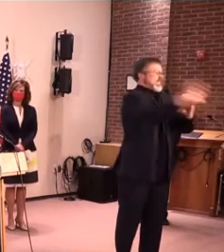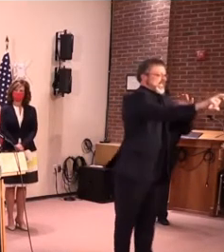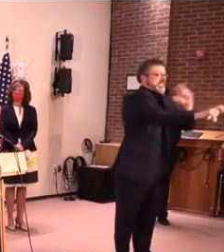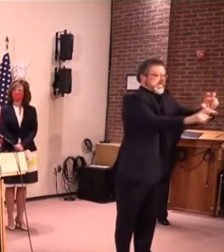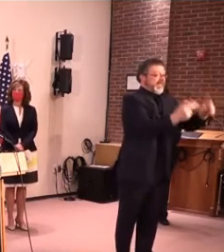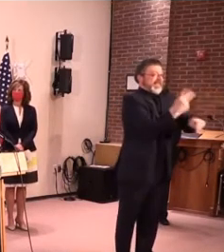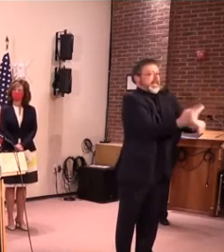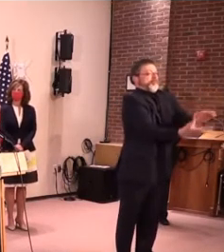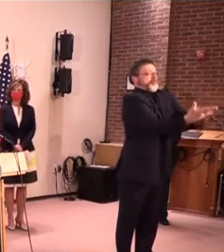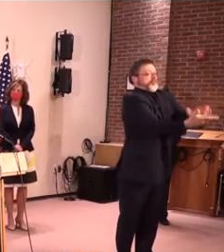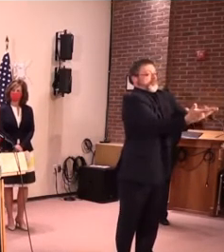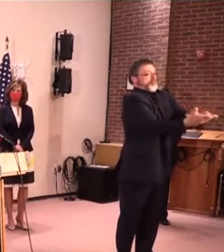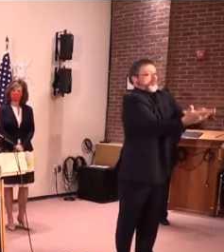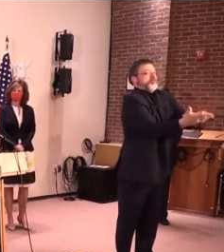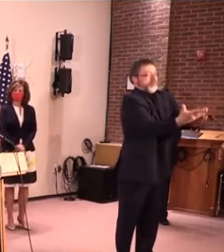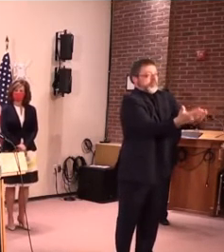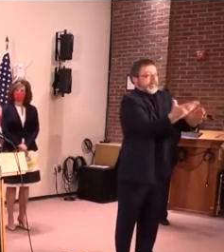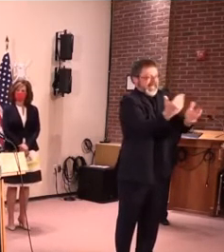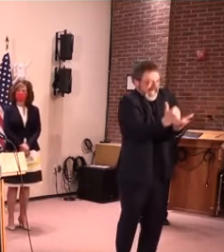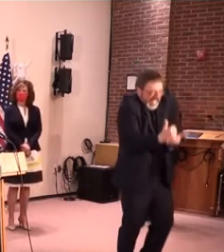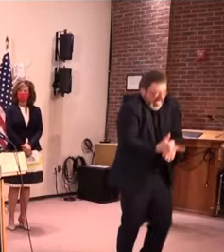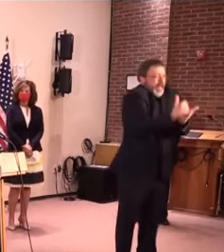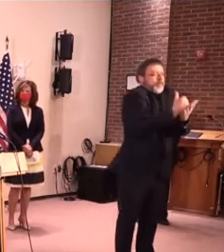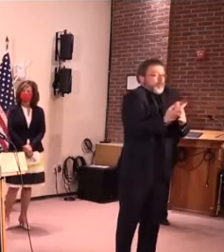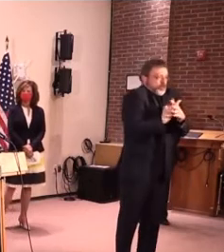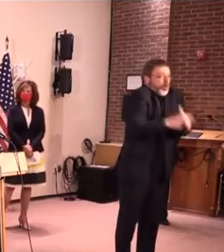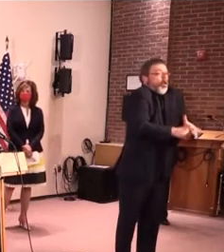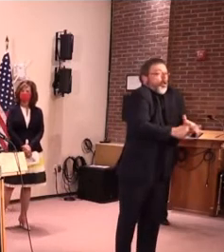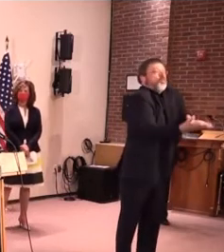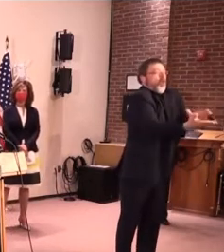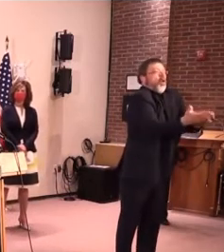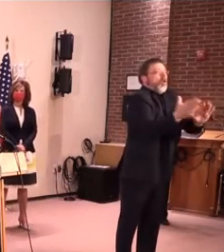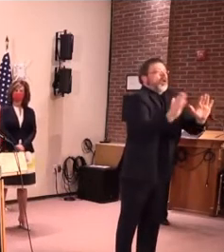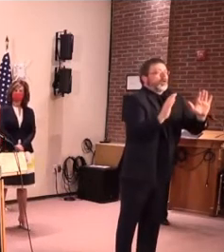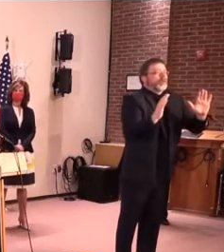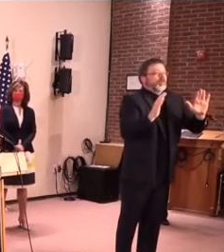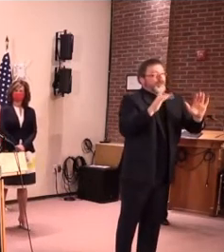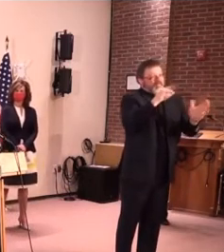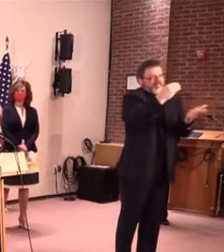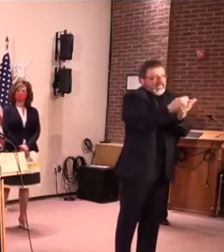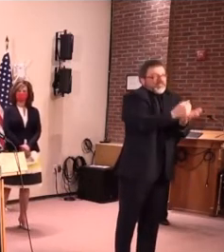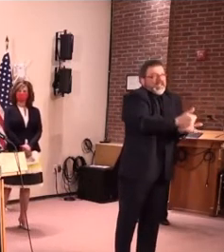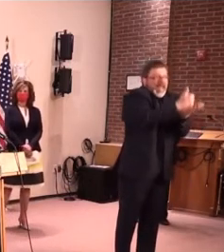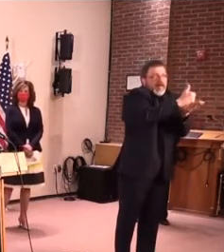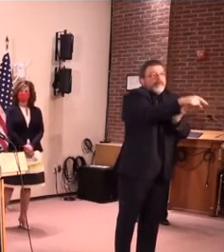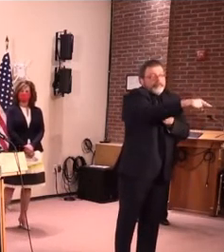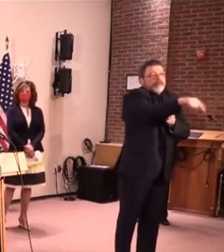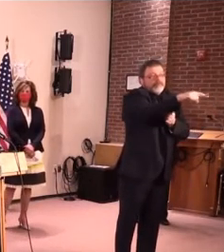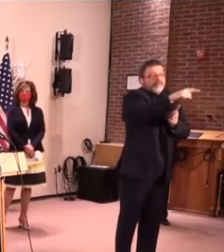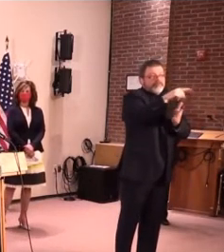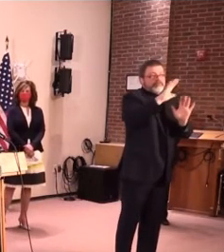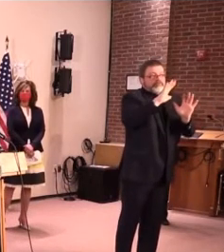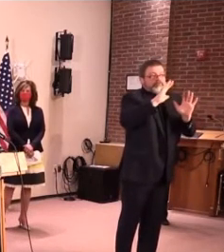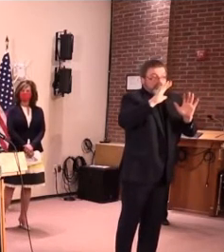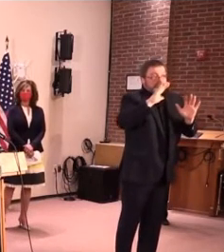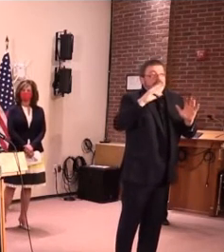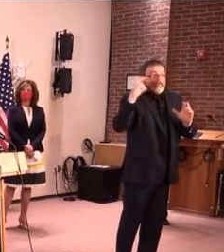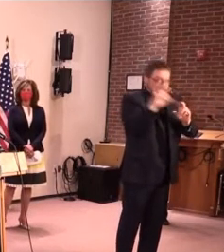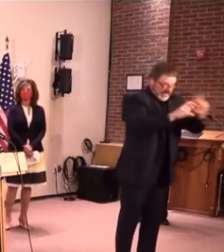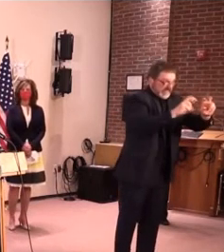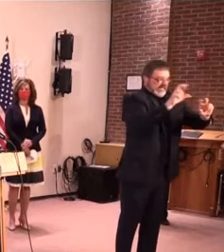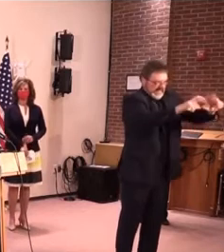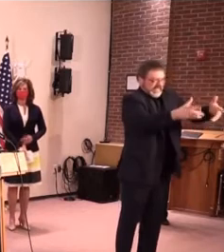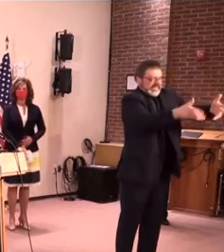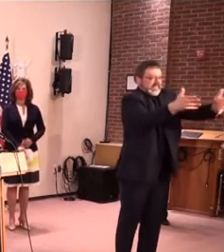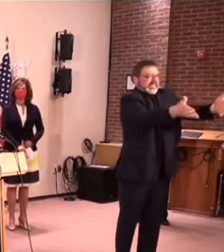assistance that is not provided in any existing federal programs and is absolutely essential to small businesses. We provided support to